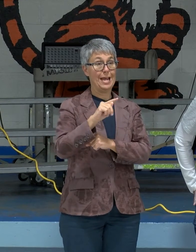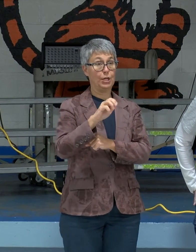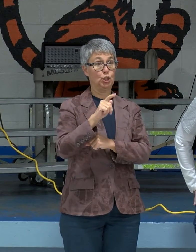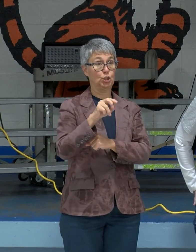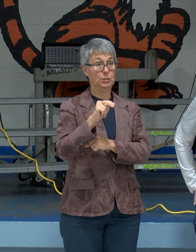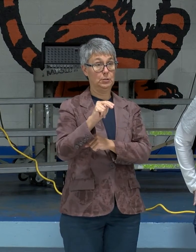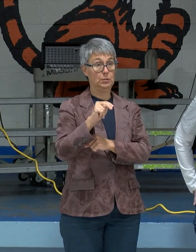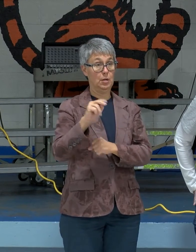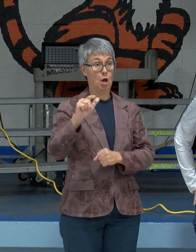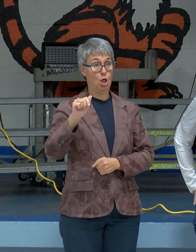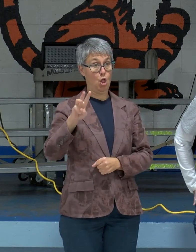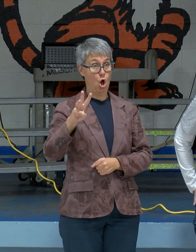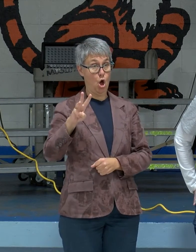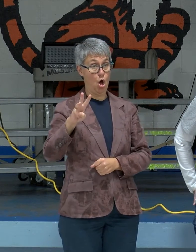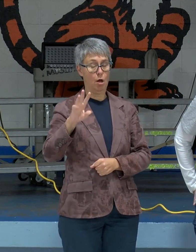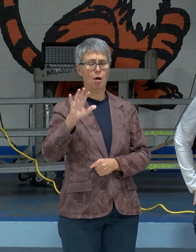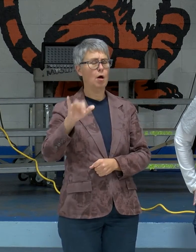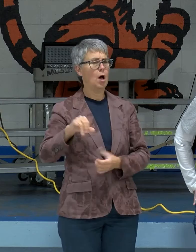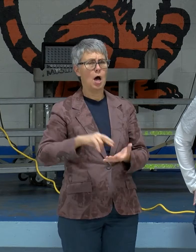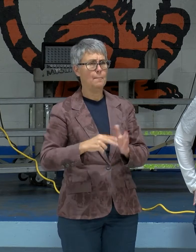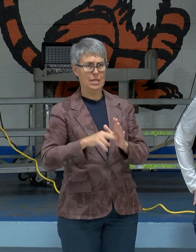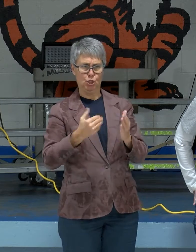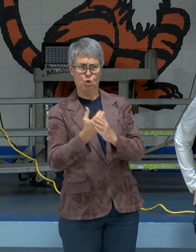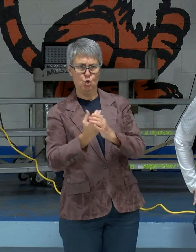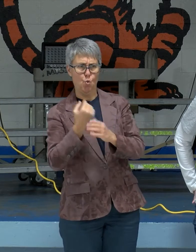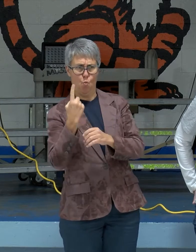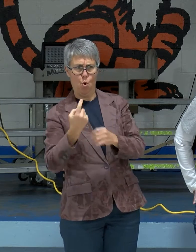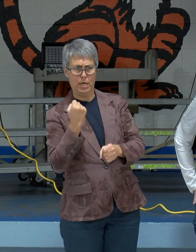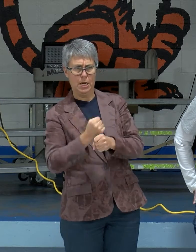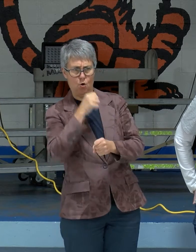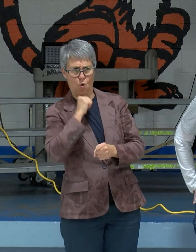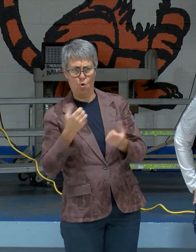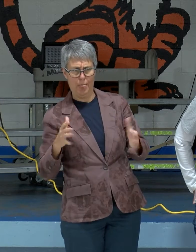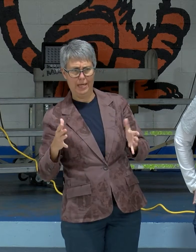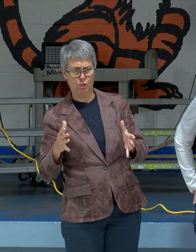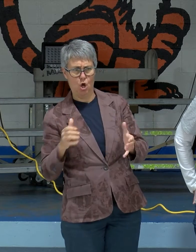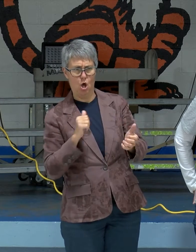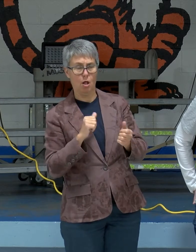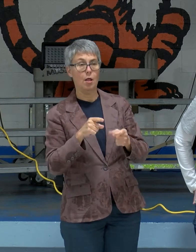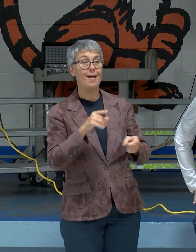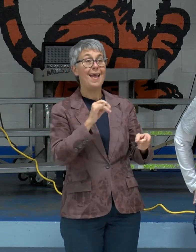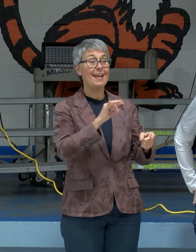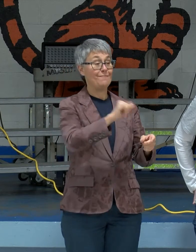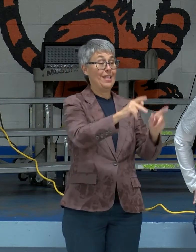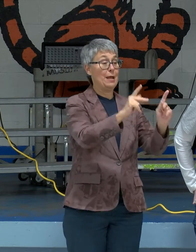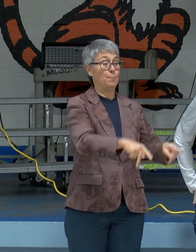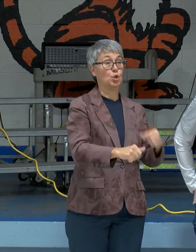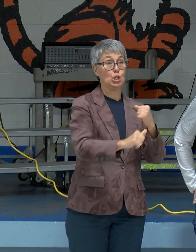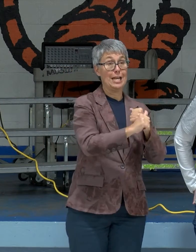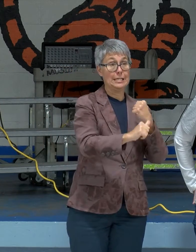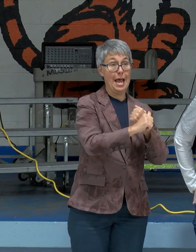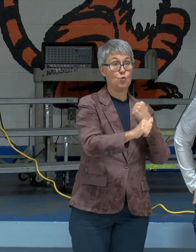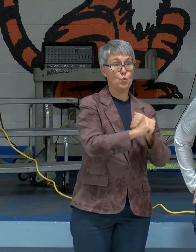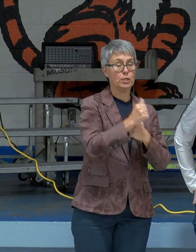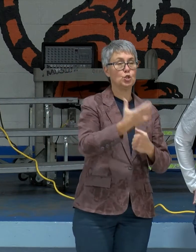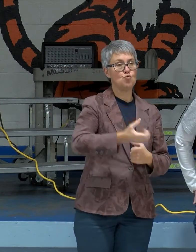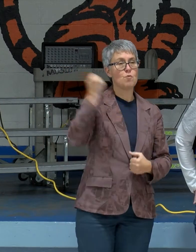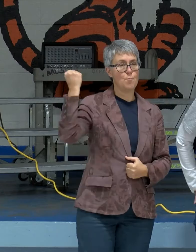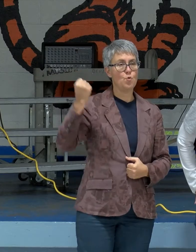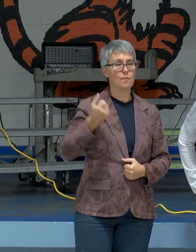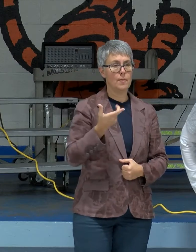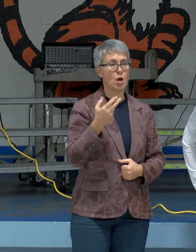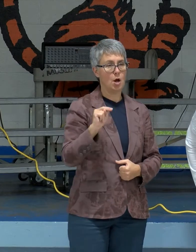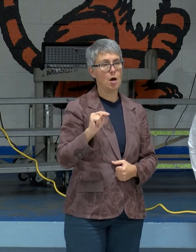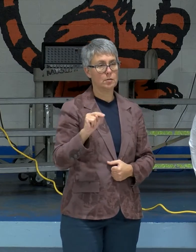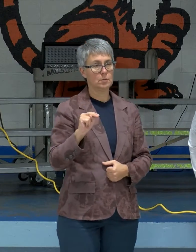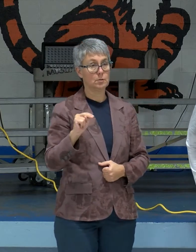guns from situations temporarily where people are at risk. I worked in the emergency room for 29 years, and I can't tell